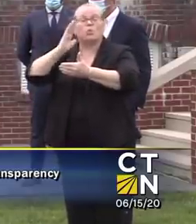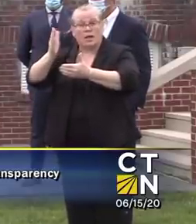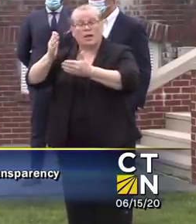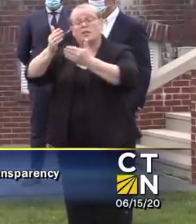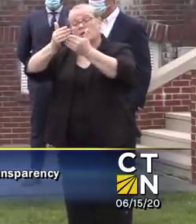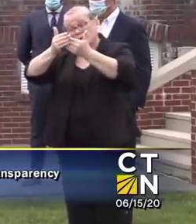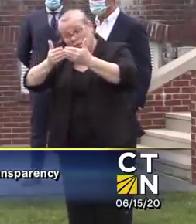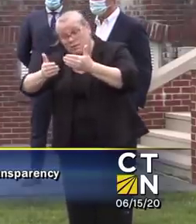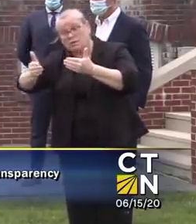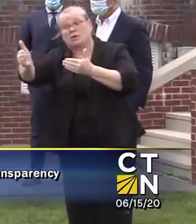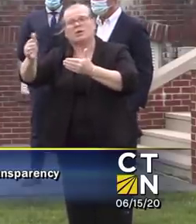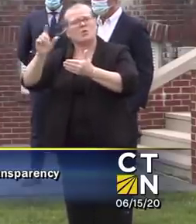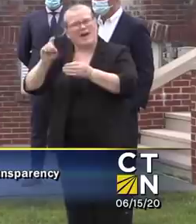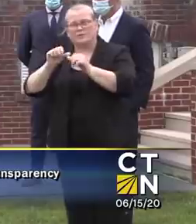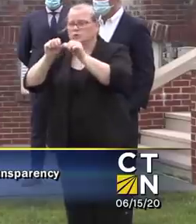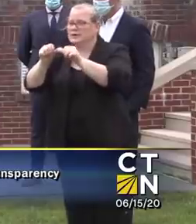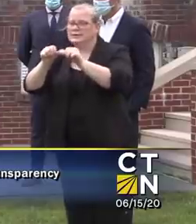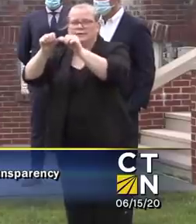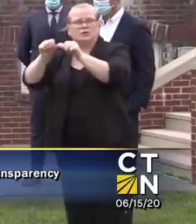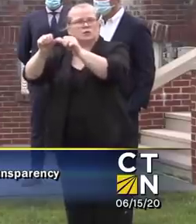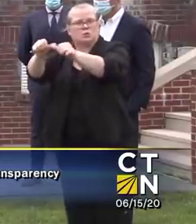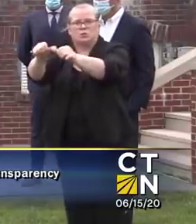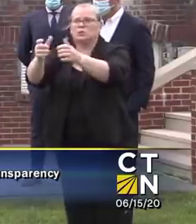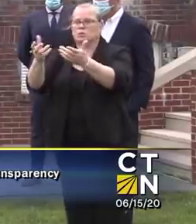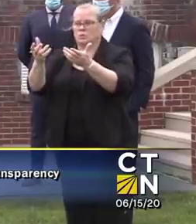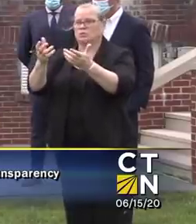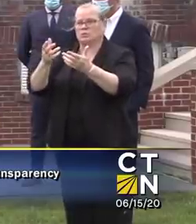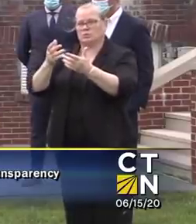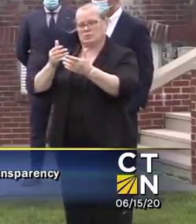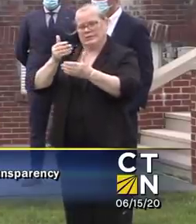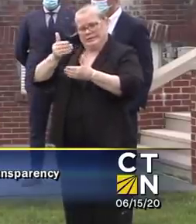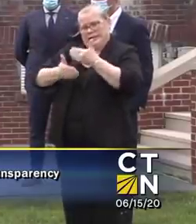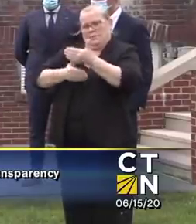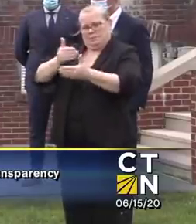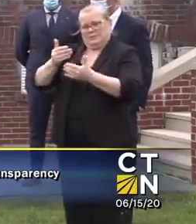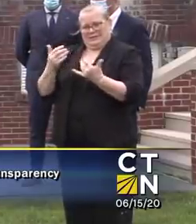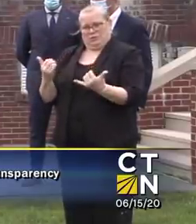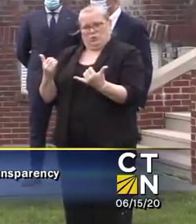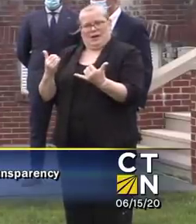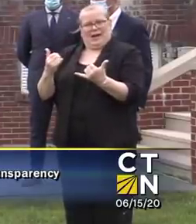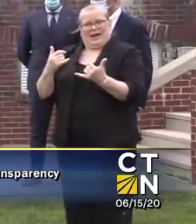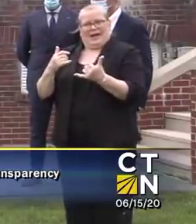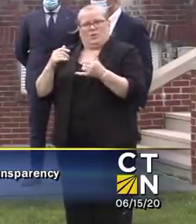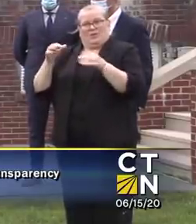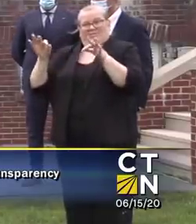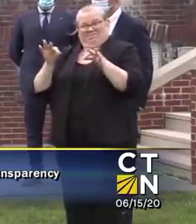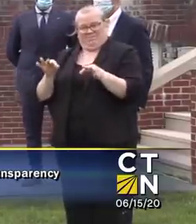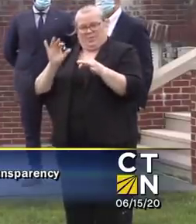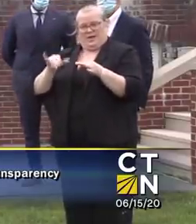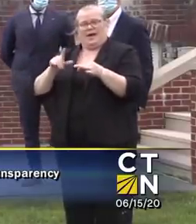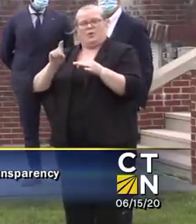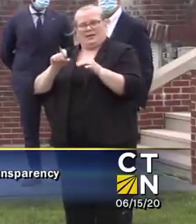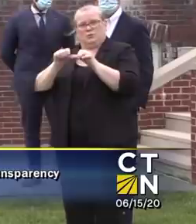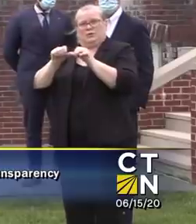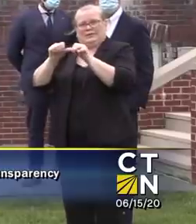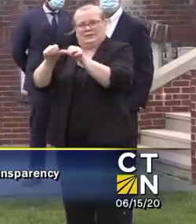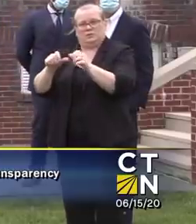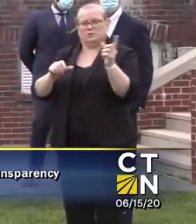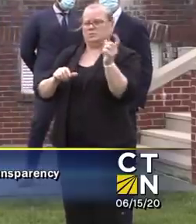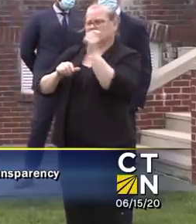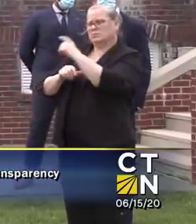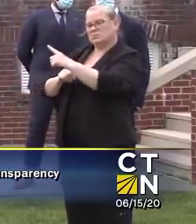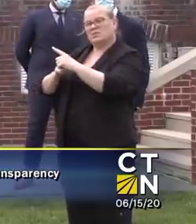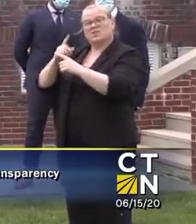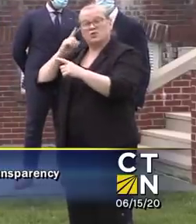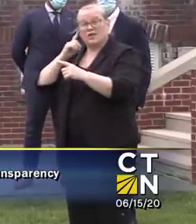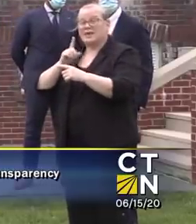need to continue to work, particularly in the steps that have been outlined here today. Do you think it's realistic to impose